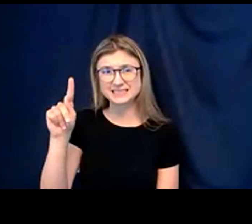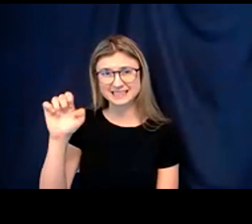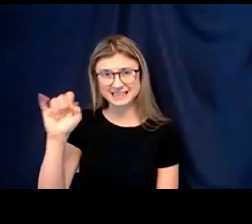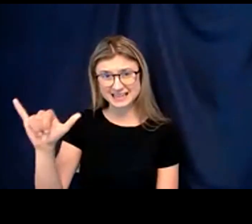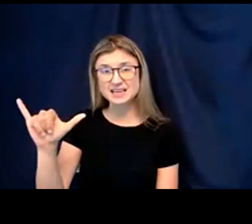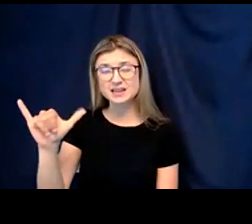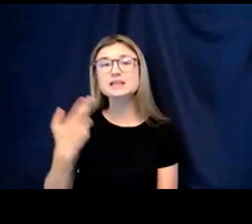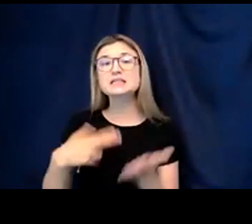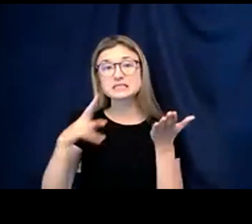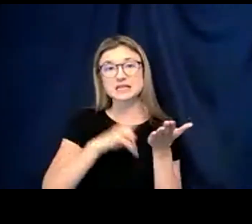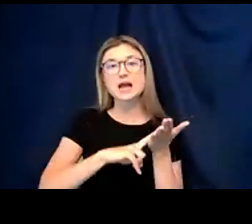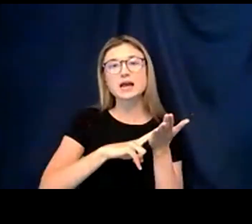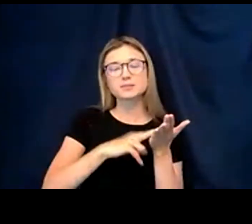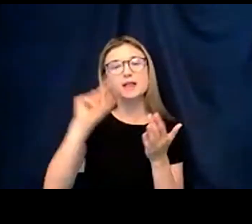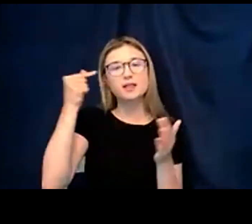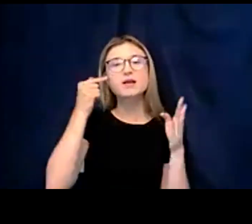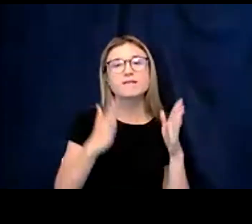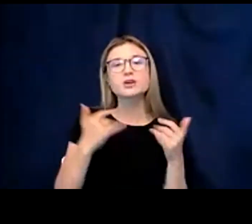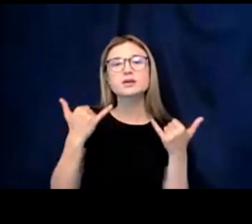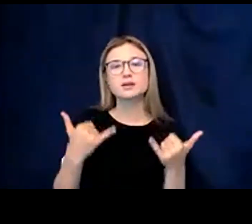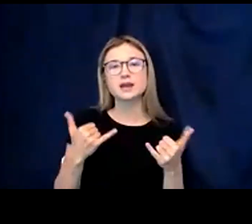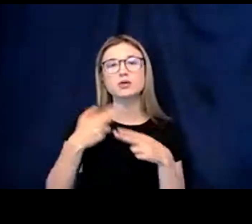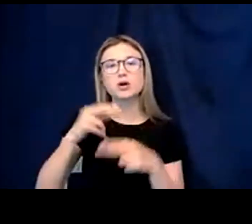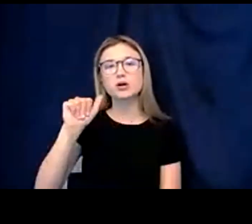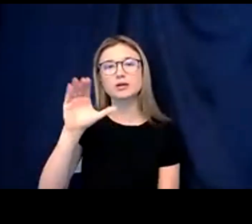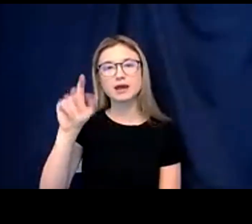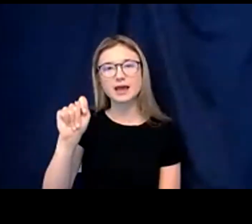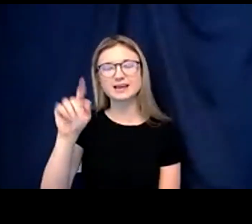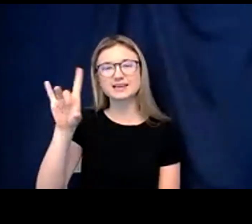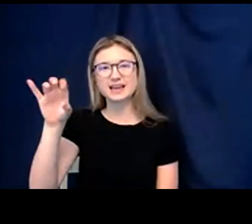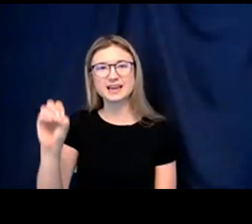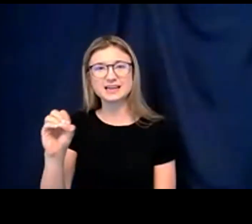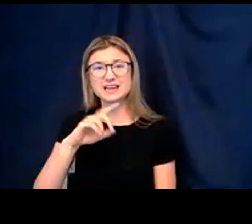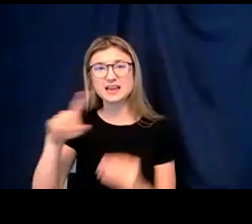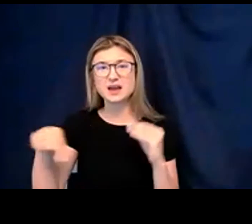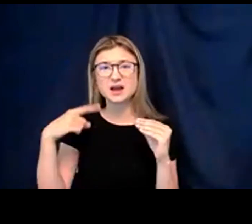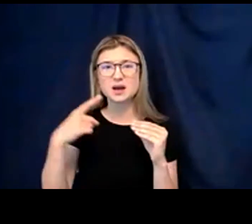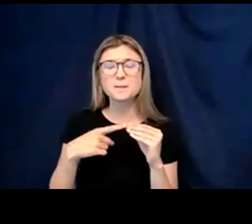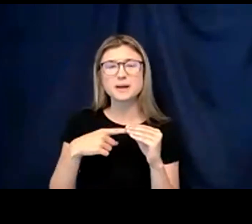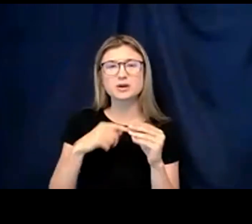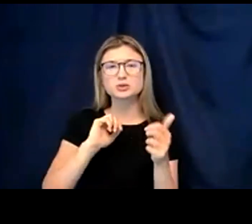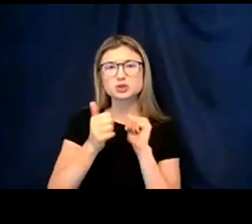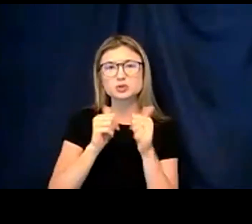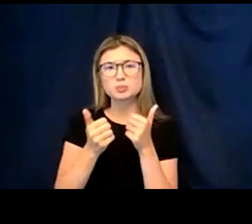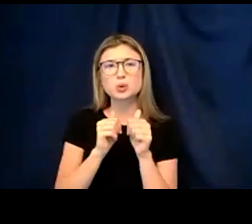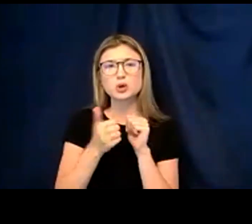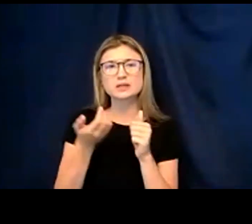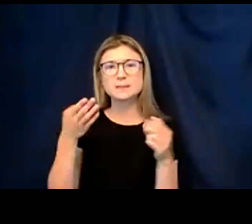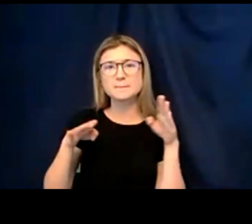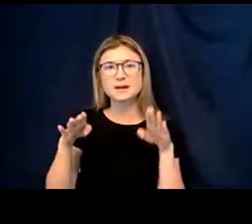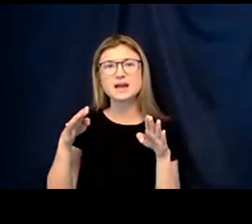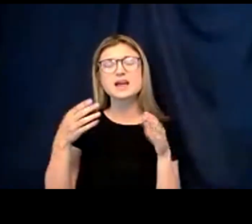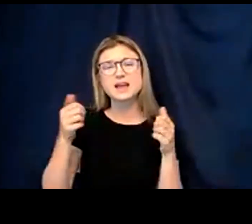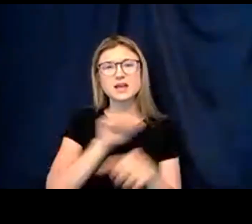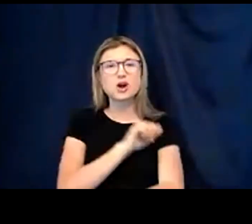Act 80. This is related to sports wagering. So it authorizes the Louisiana